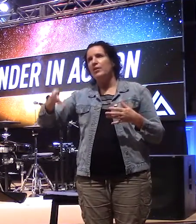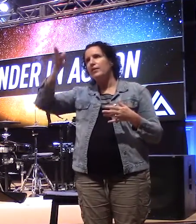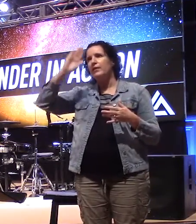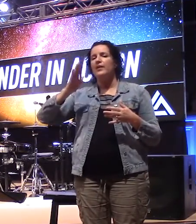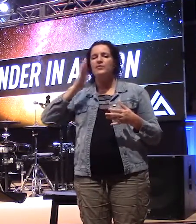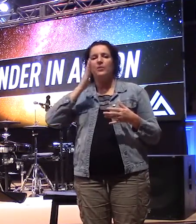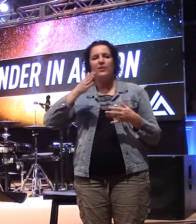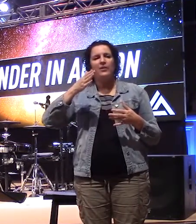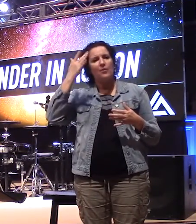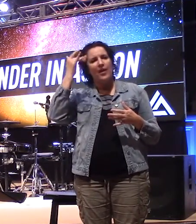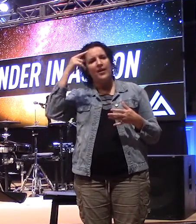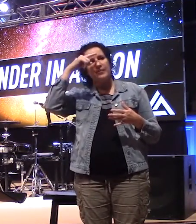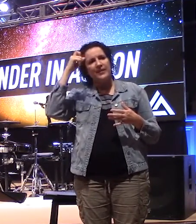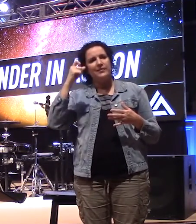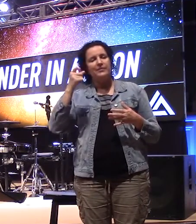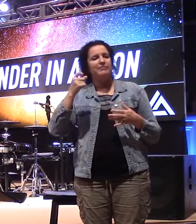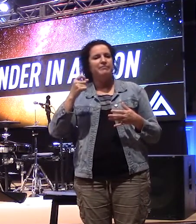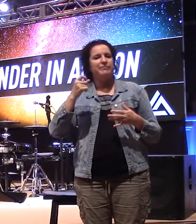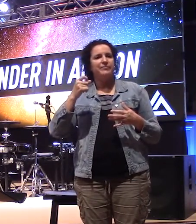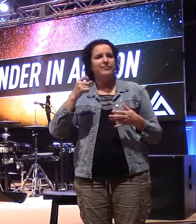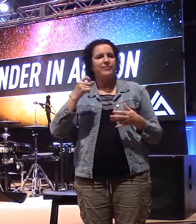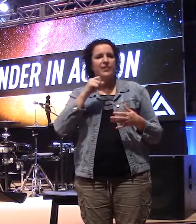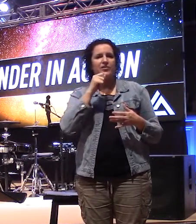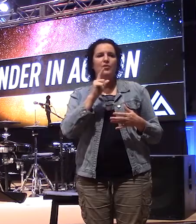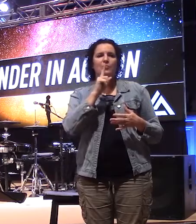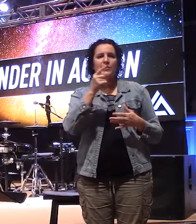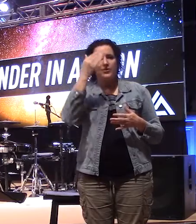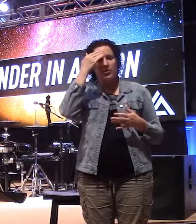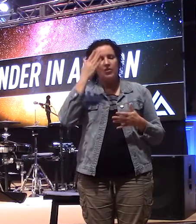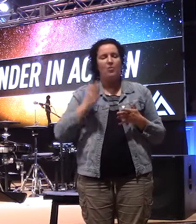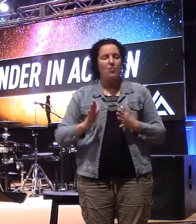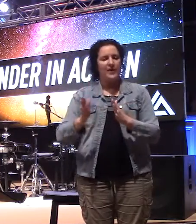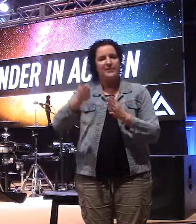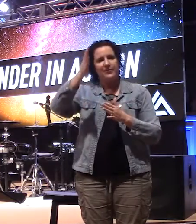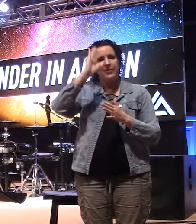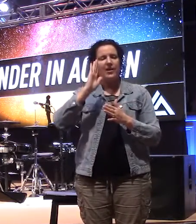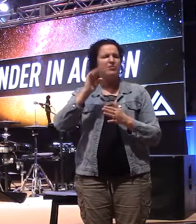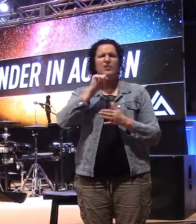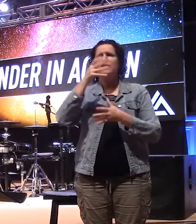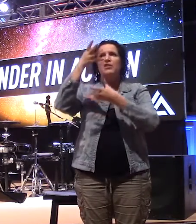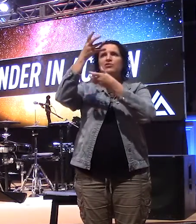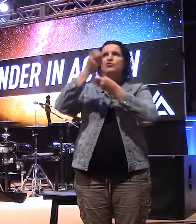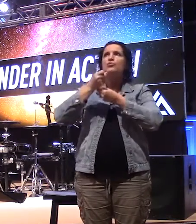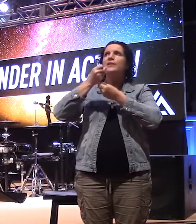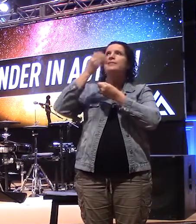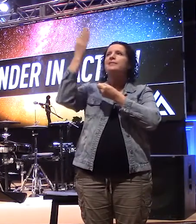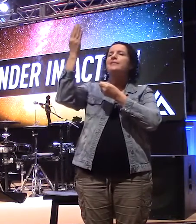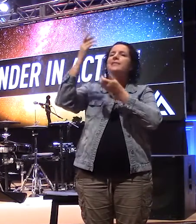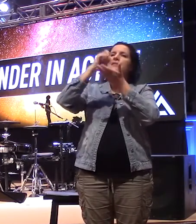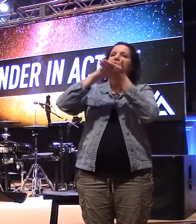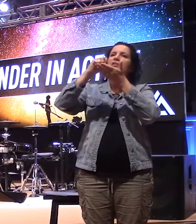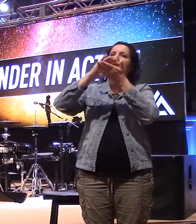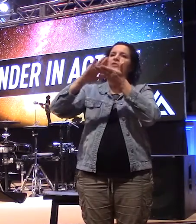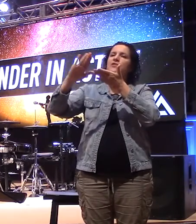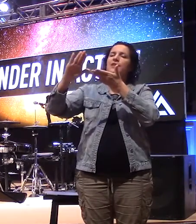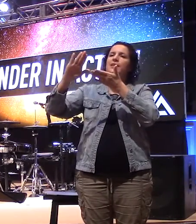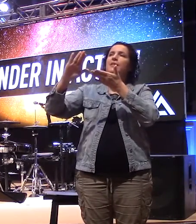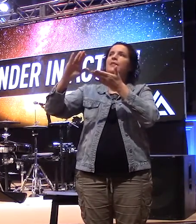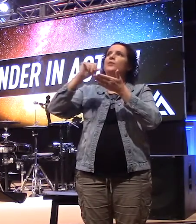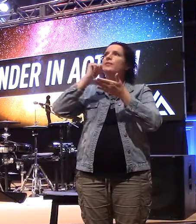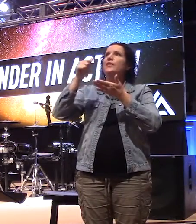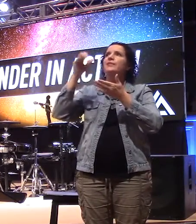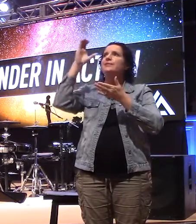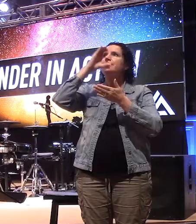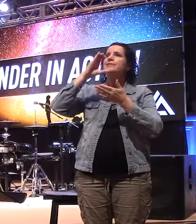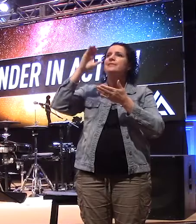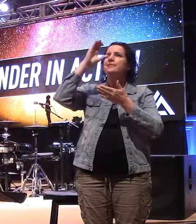will because we don't really know the ways of God. We've not really trusted his sovereignty. We've not really seen that he